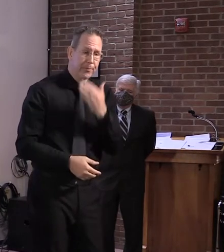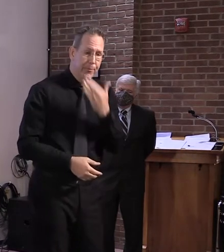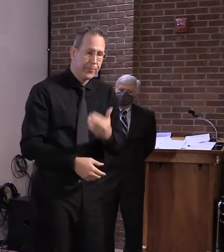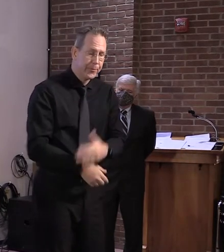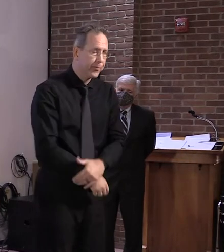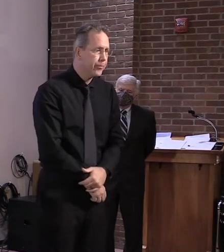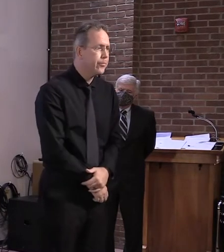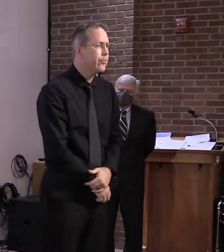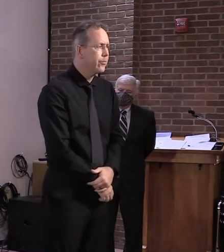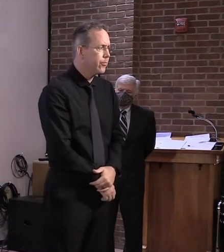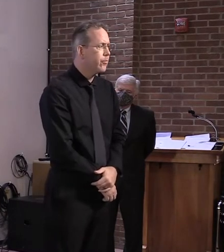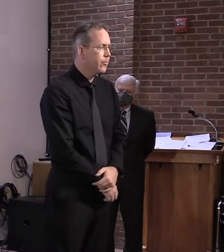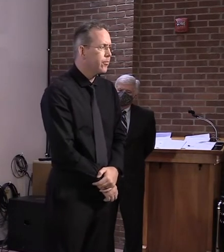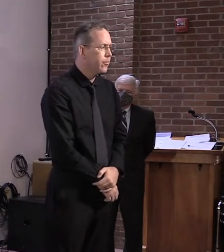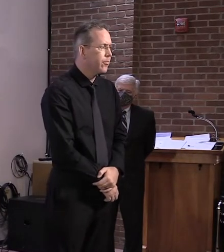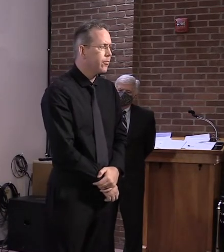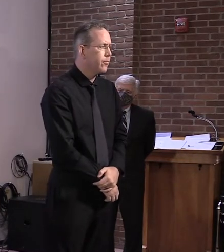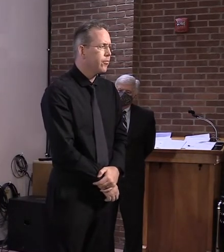Colin, VT Digger.